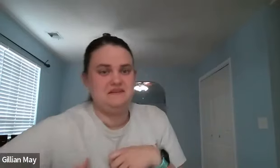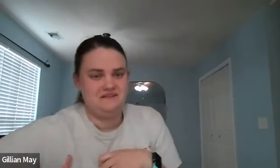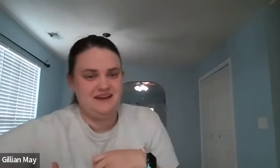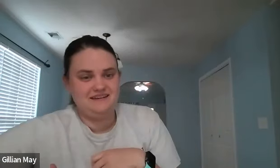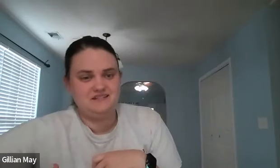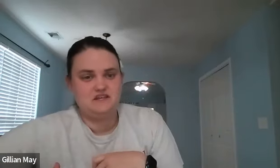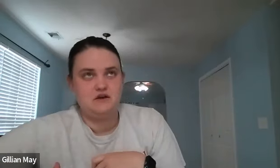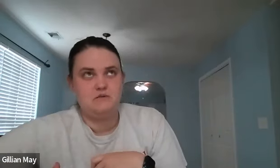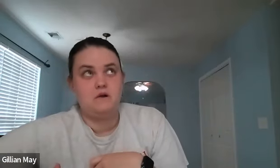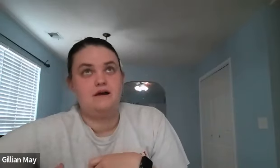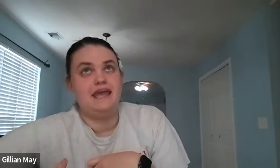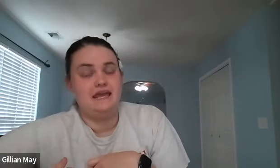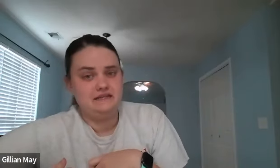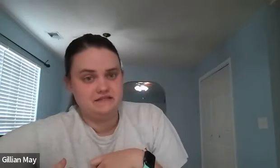All right, so we were on 8.